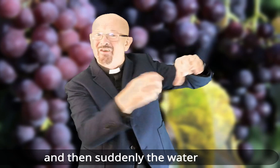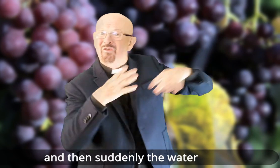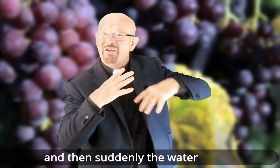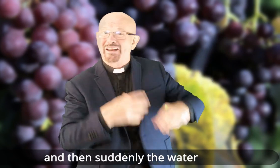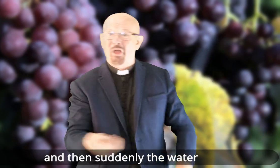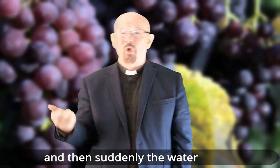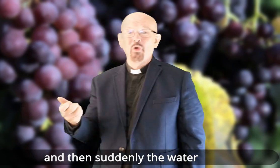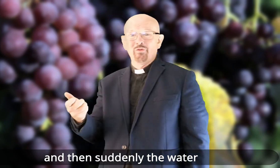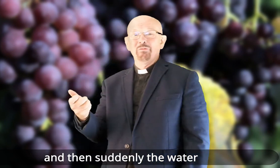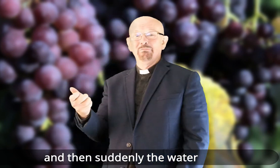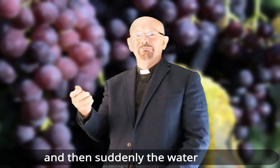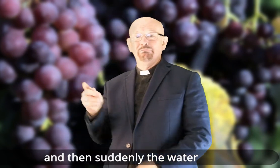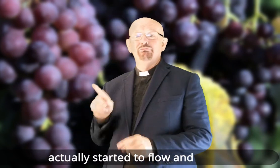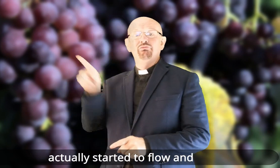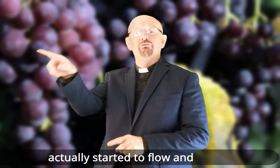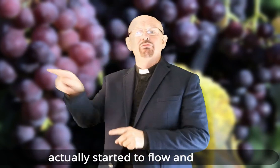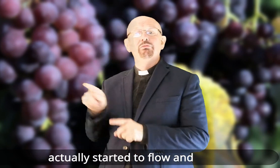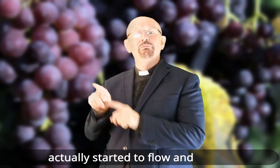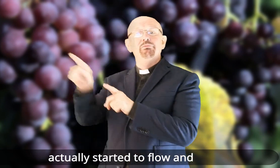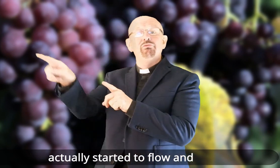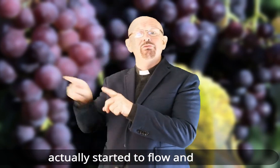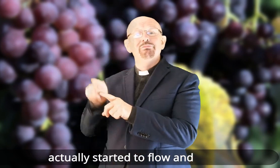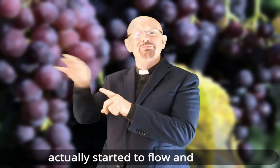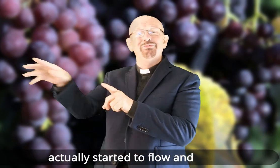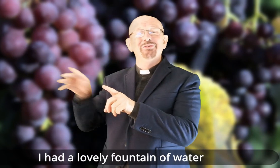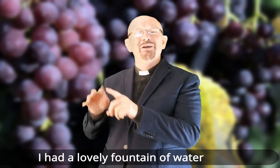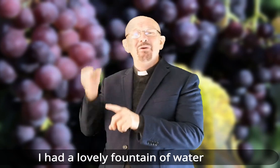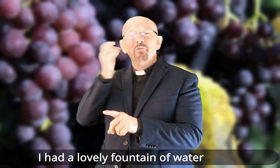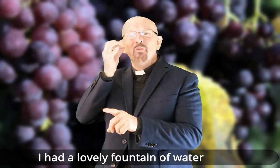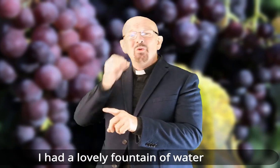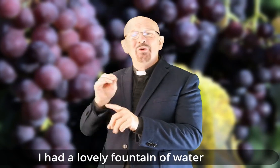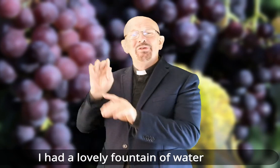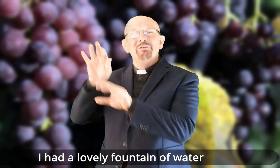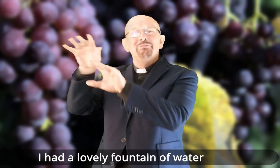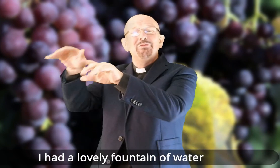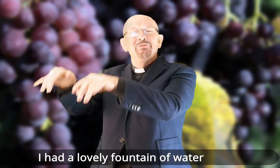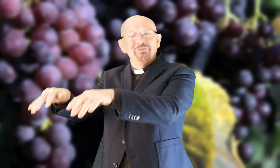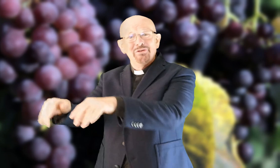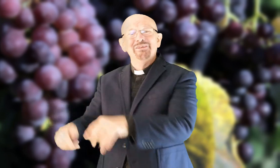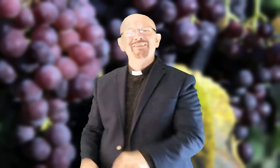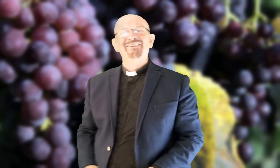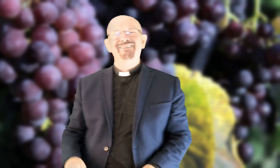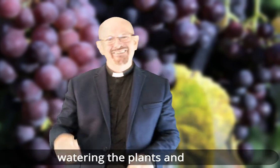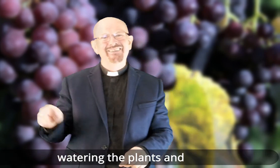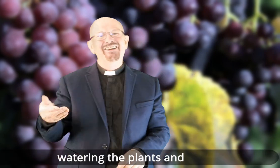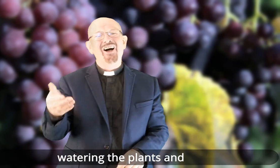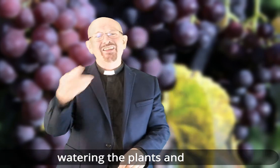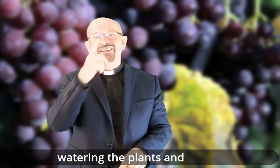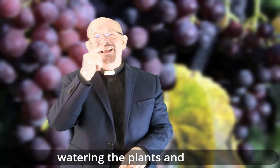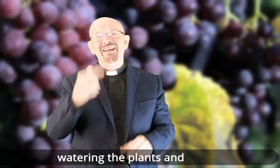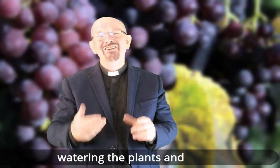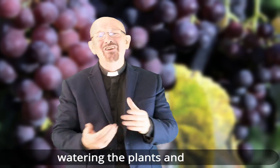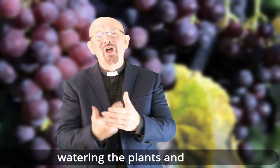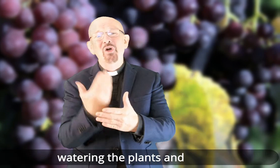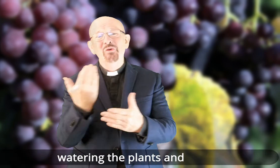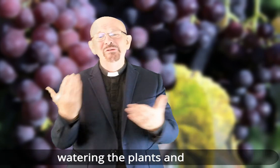suddenly the water actually started to flow. And I had a lovely fountain of water watering the plants and